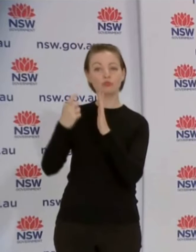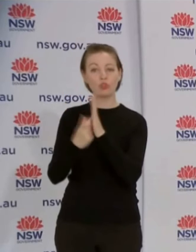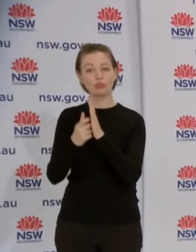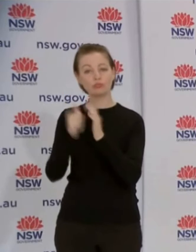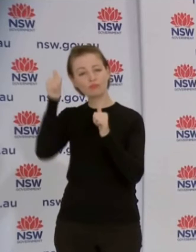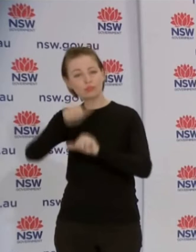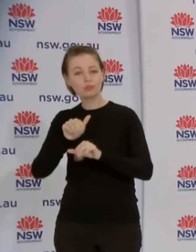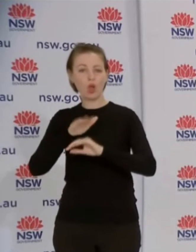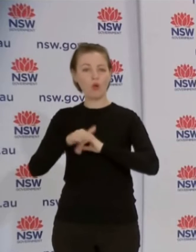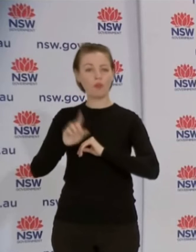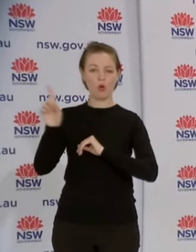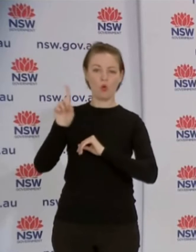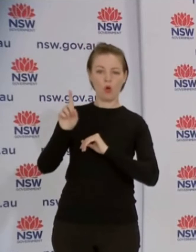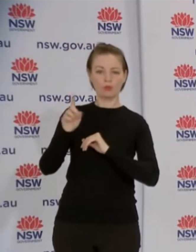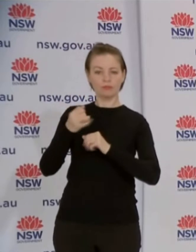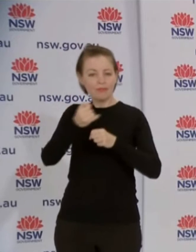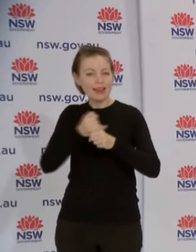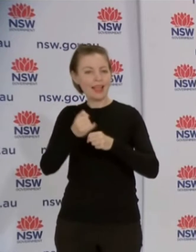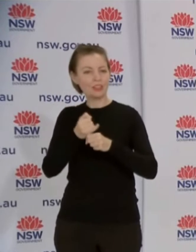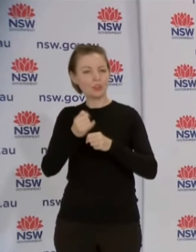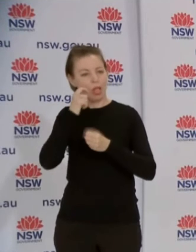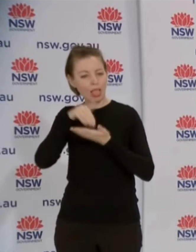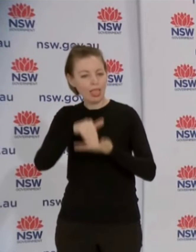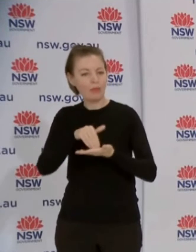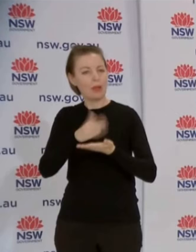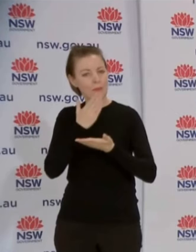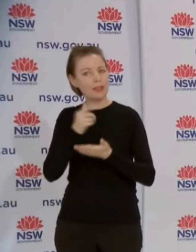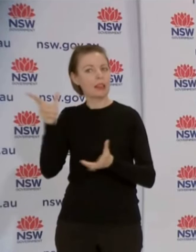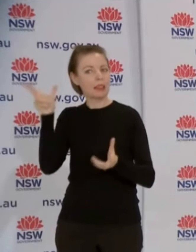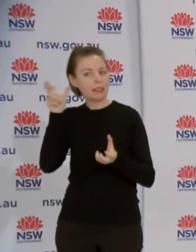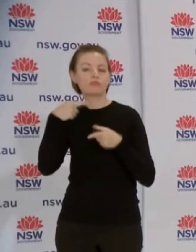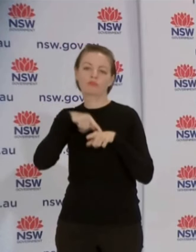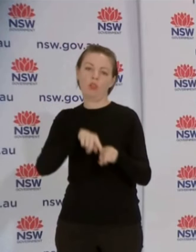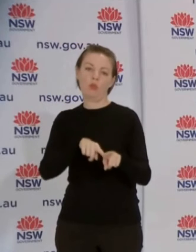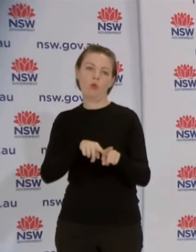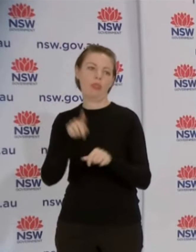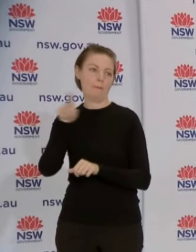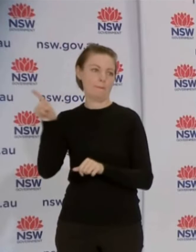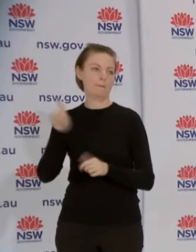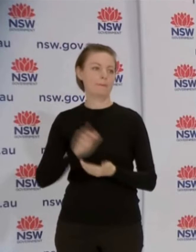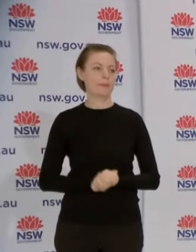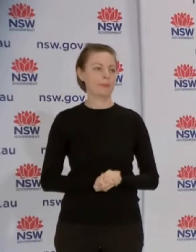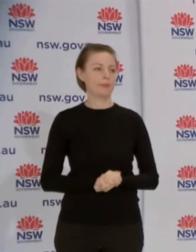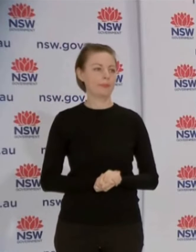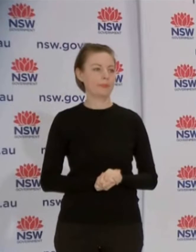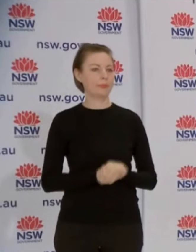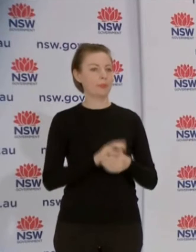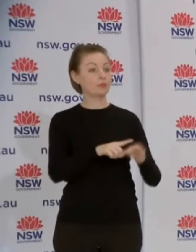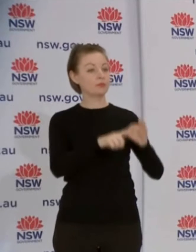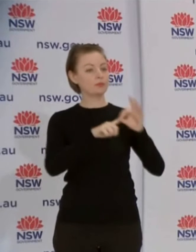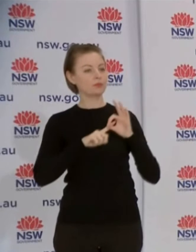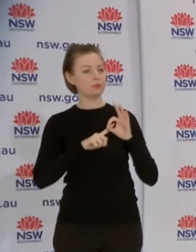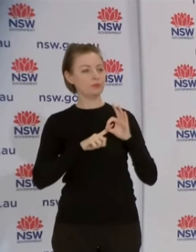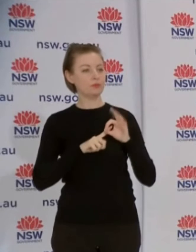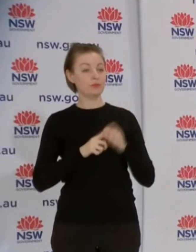therapies are useful in COVID, so please listen to them. We've been hearing a lot lately about one day learning to live with